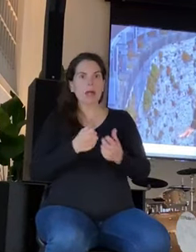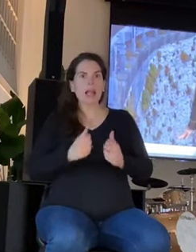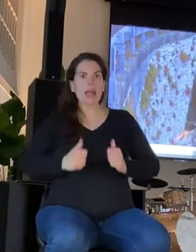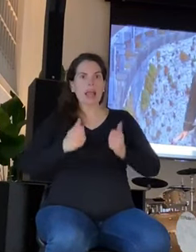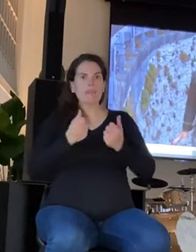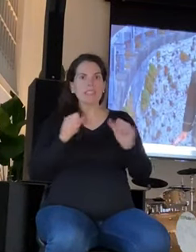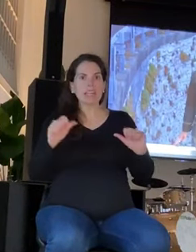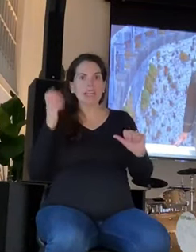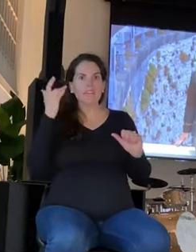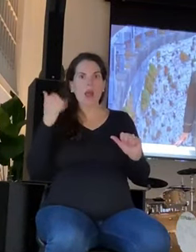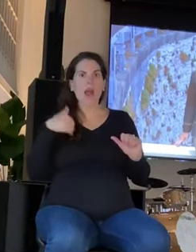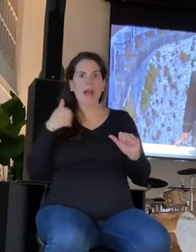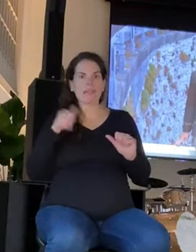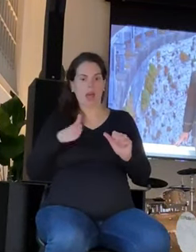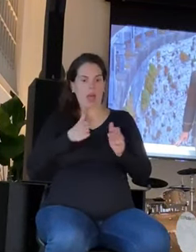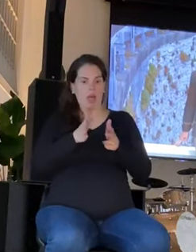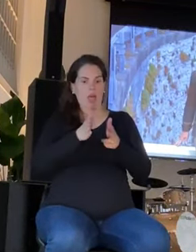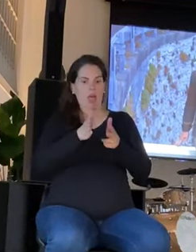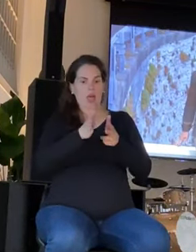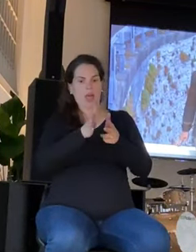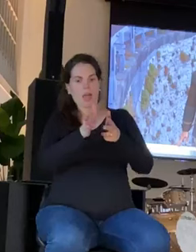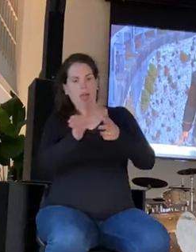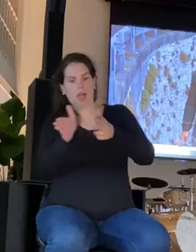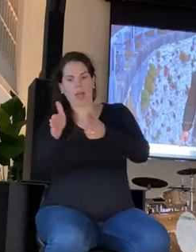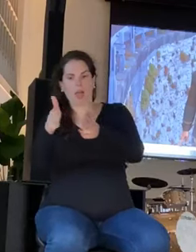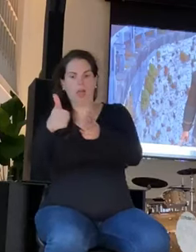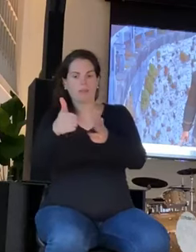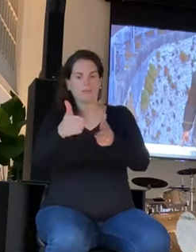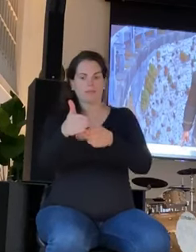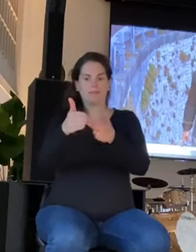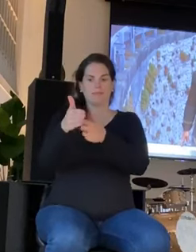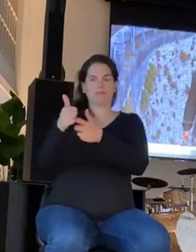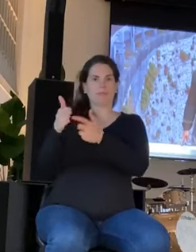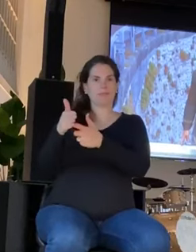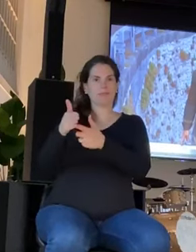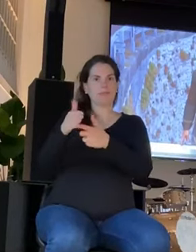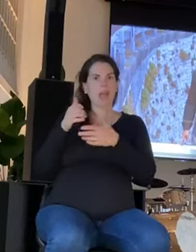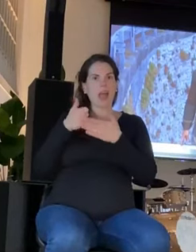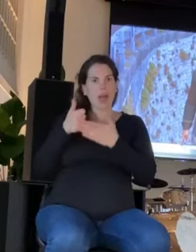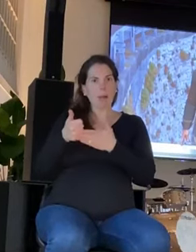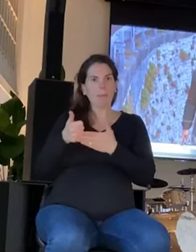of the guardrail. Can I tell you, guardrails are good.